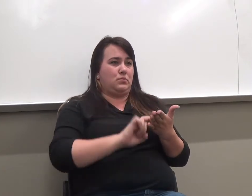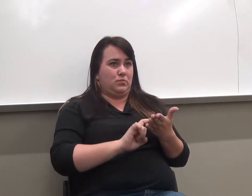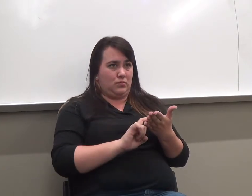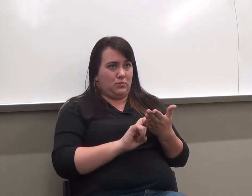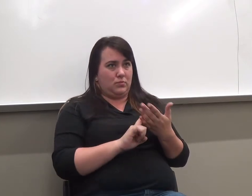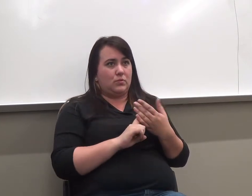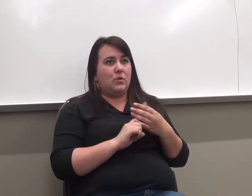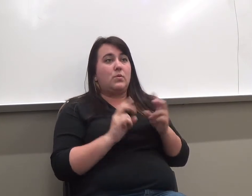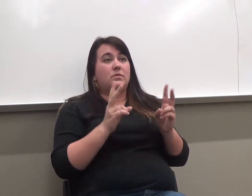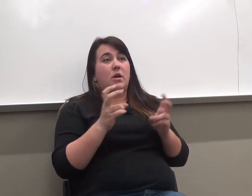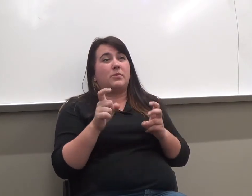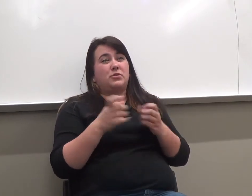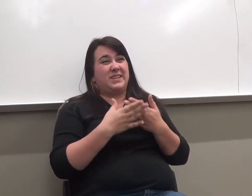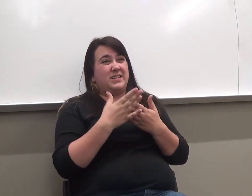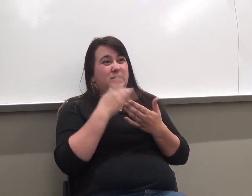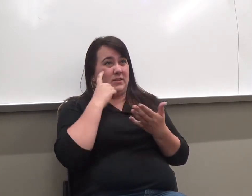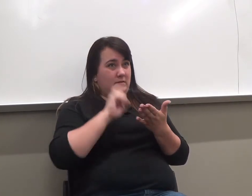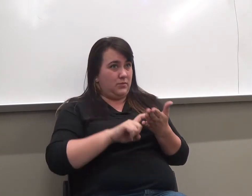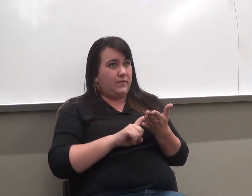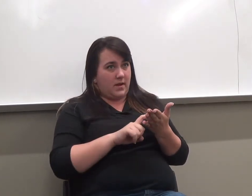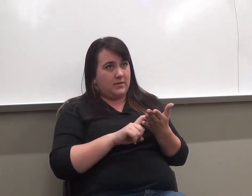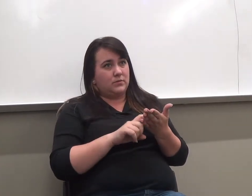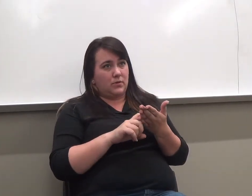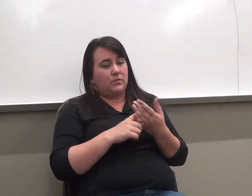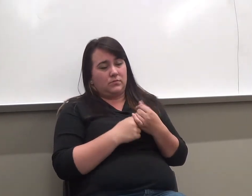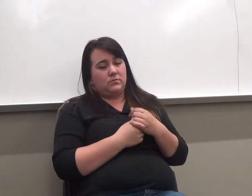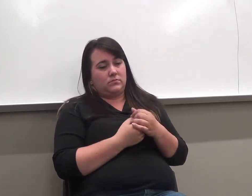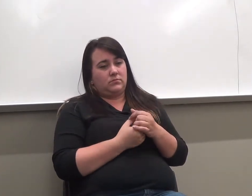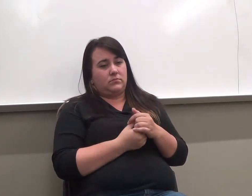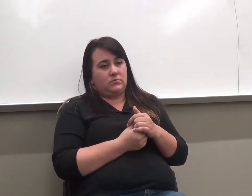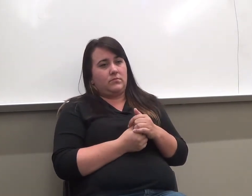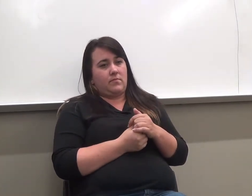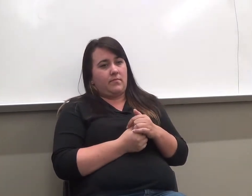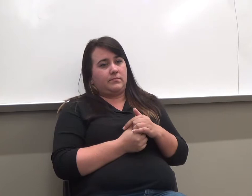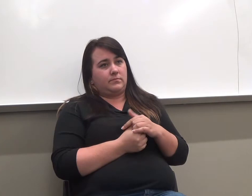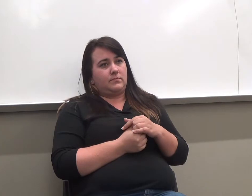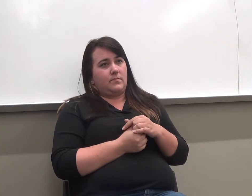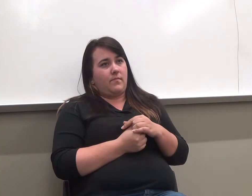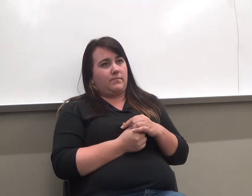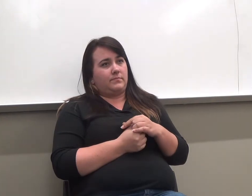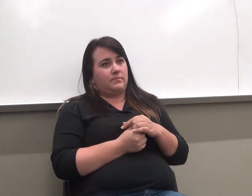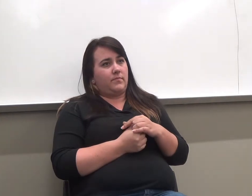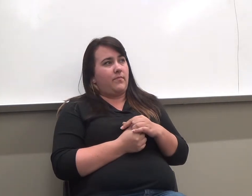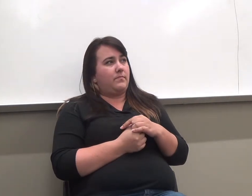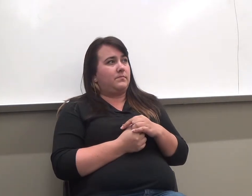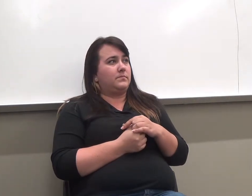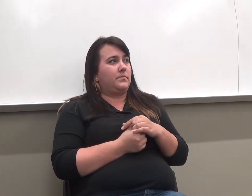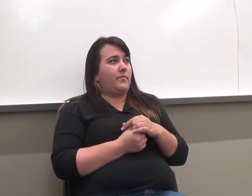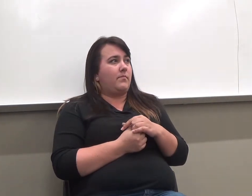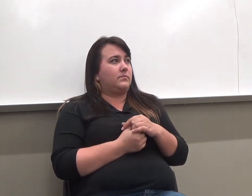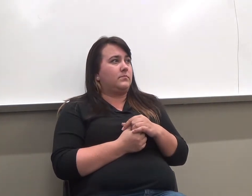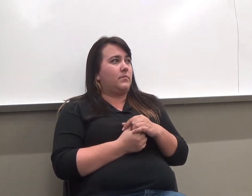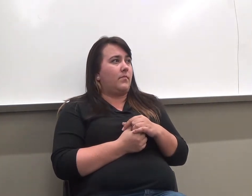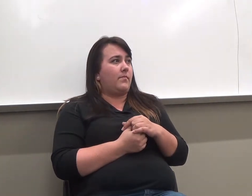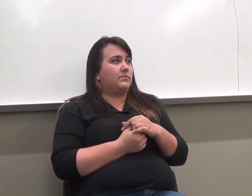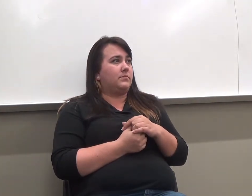People who didn't turn a paper in, what you need to do is you need